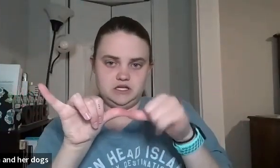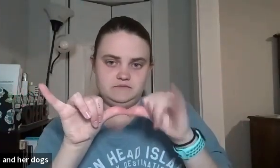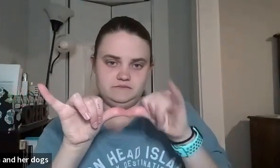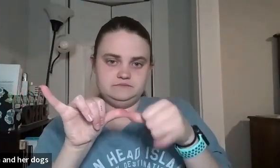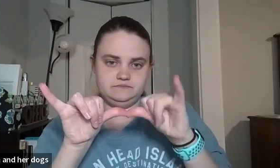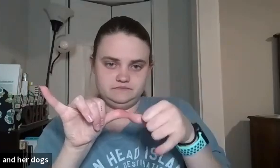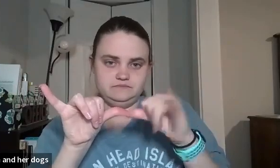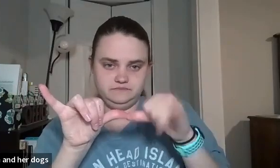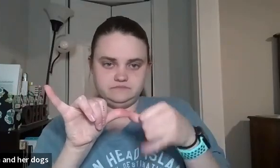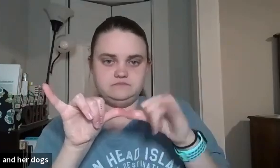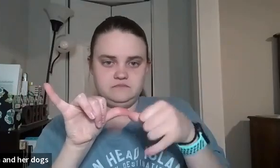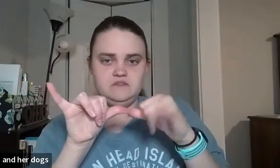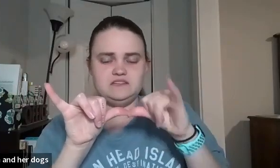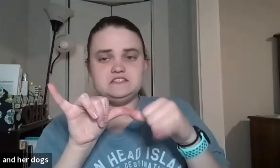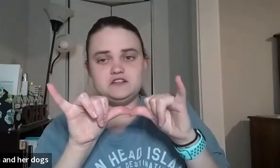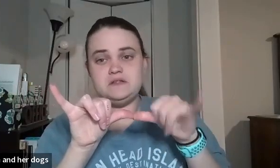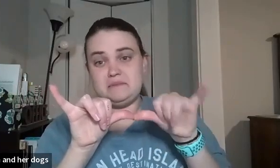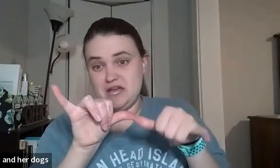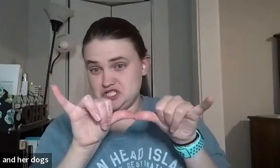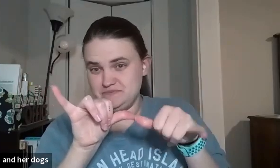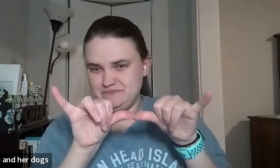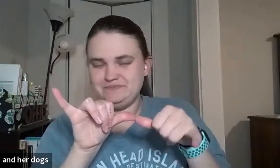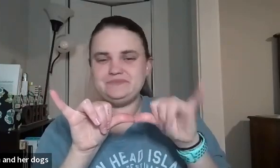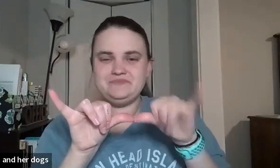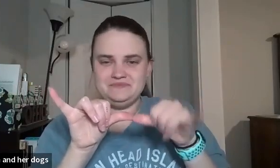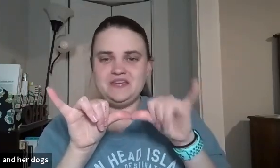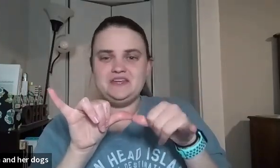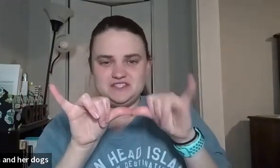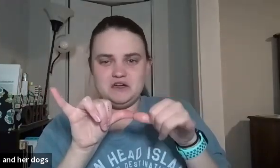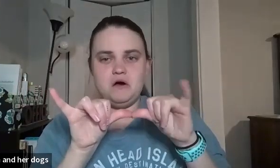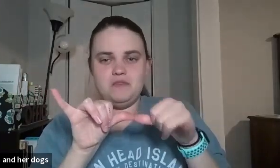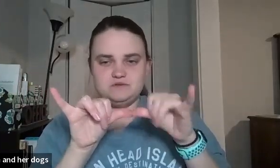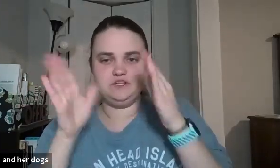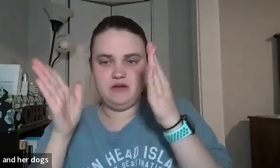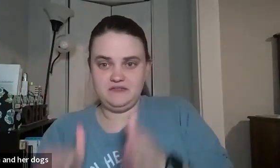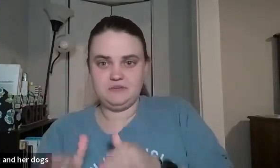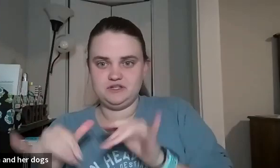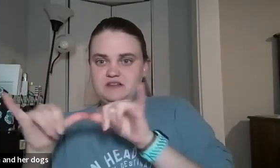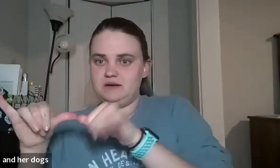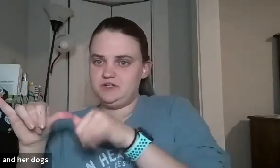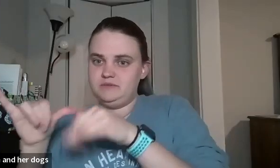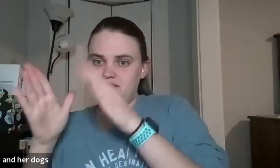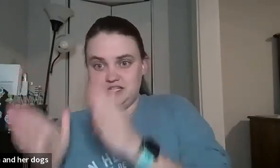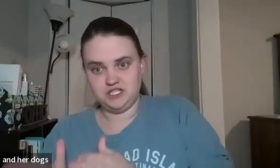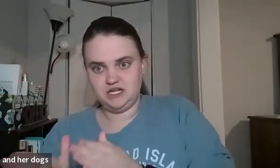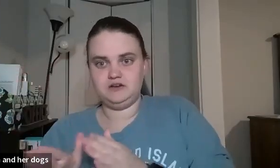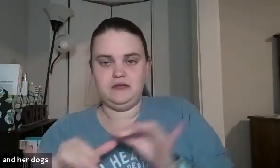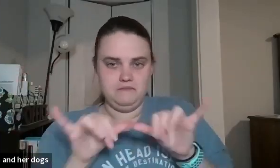engineer. This is also like measure. So that's where you add that person, like I'm talking about an engineer, they